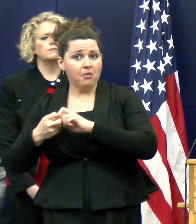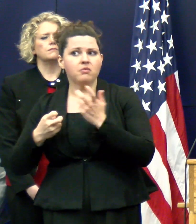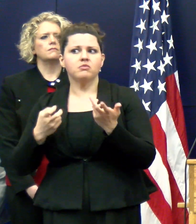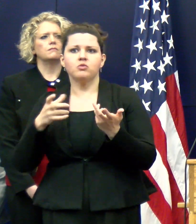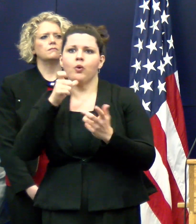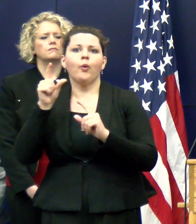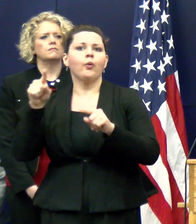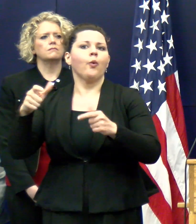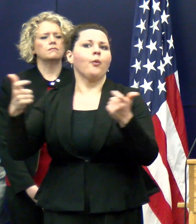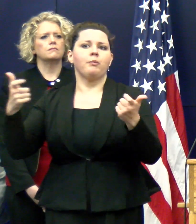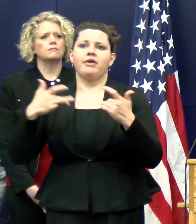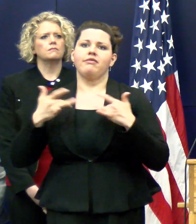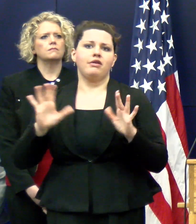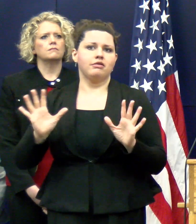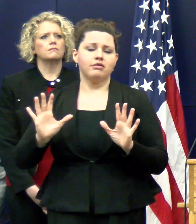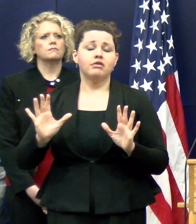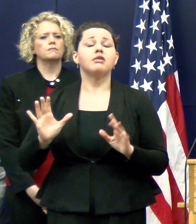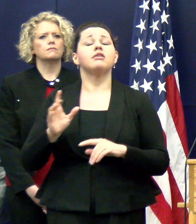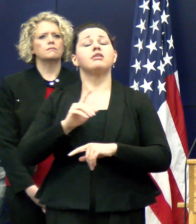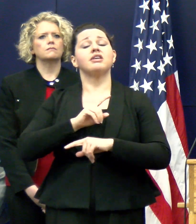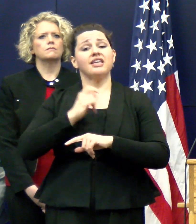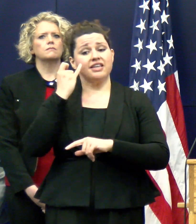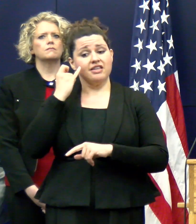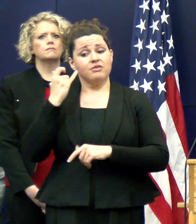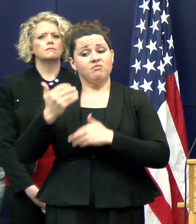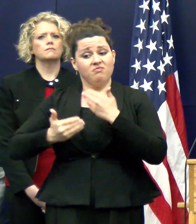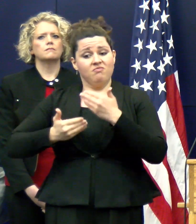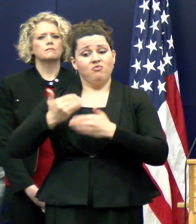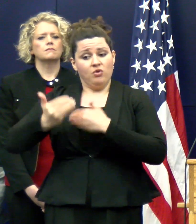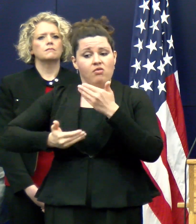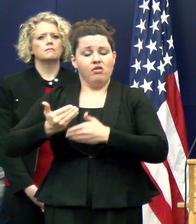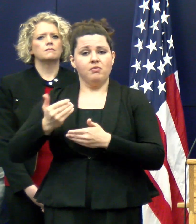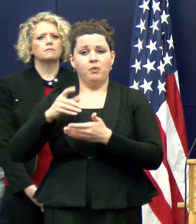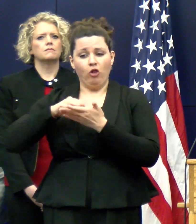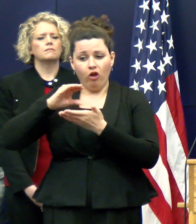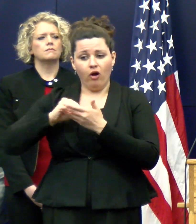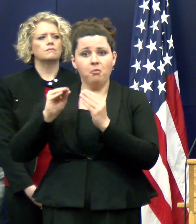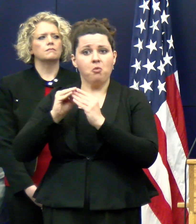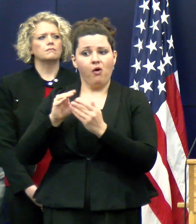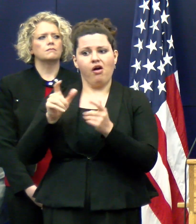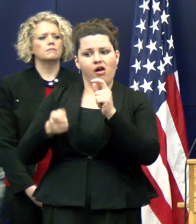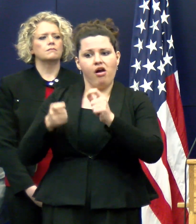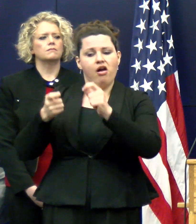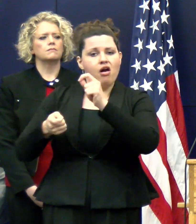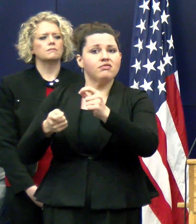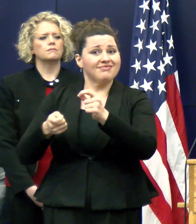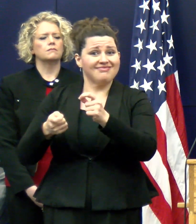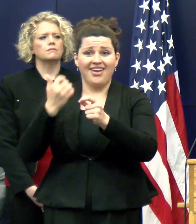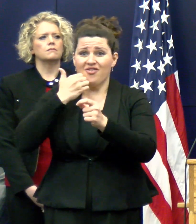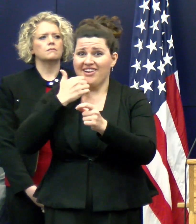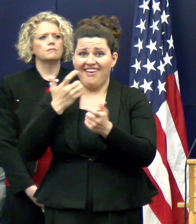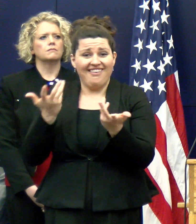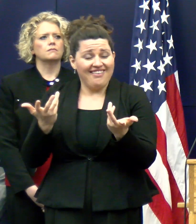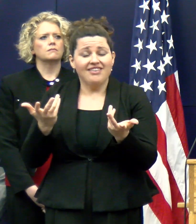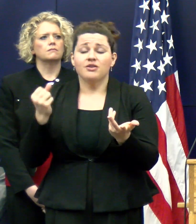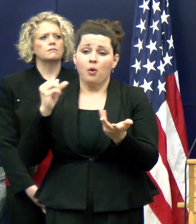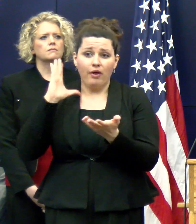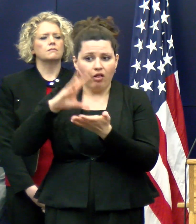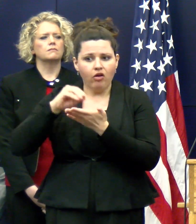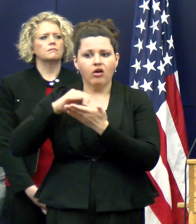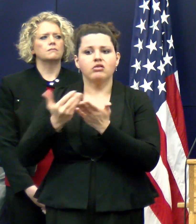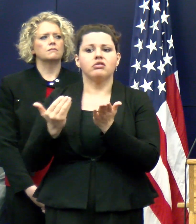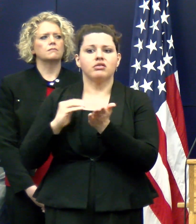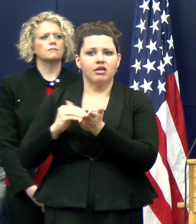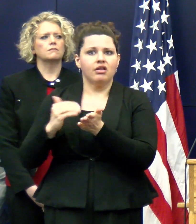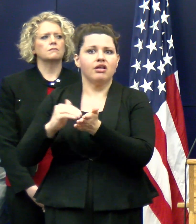But as we move through this and as we learn more and as we reassess, it is evolving every day. And so we'll be